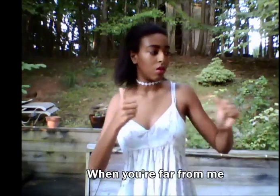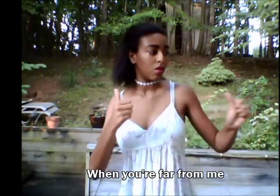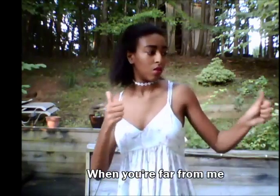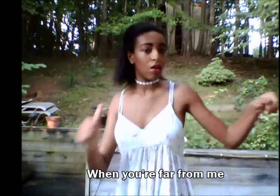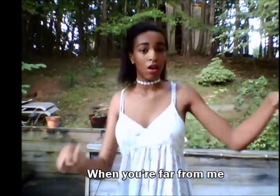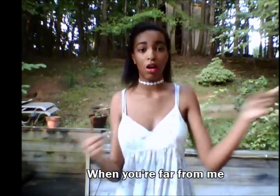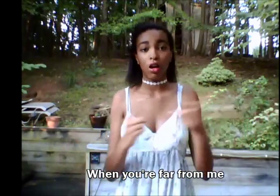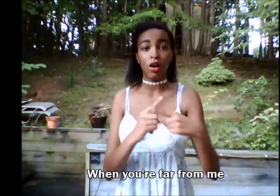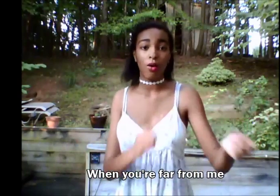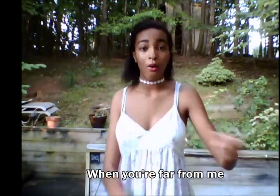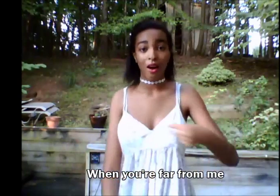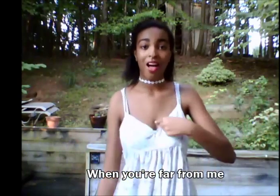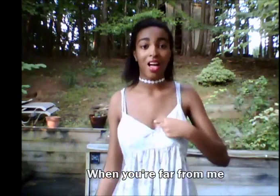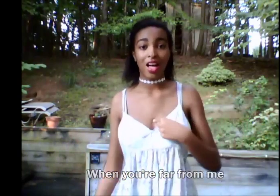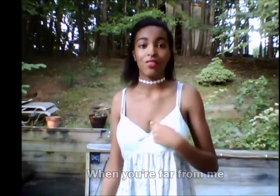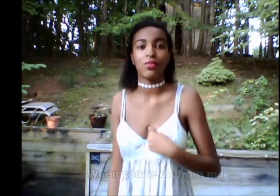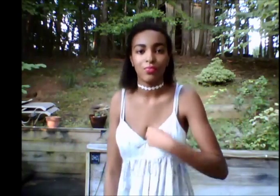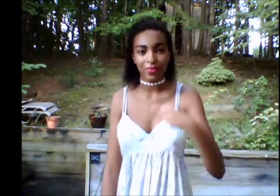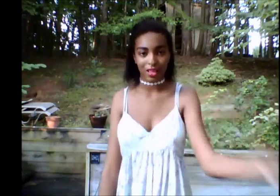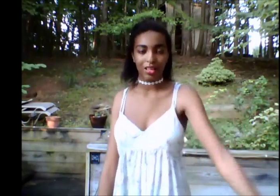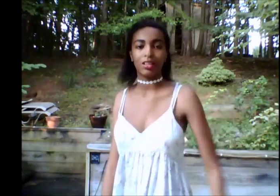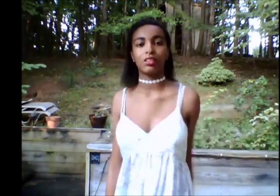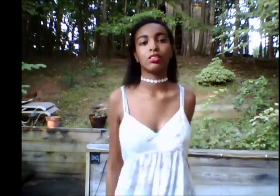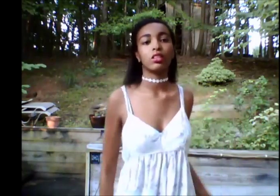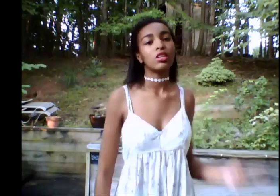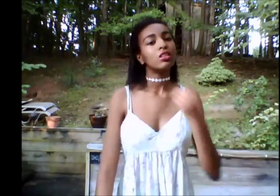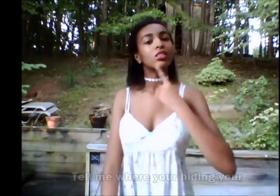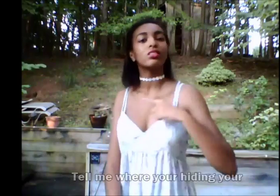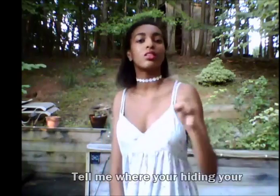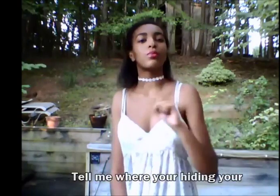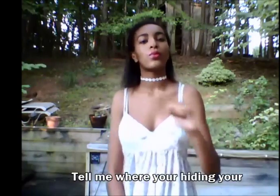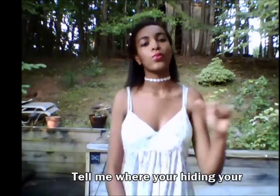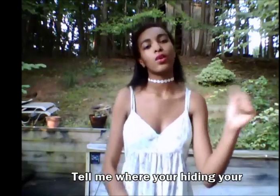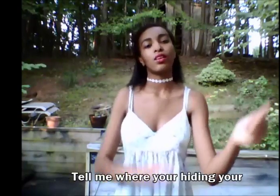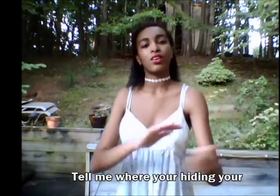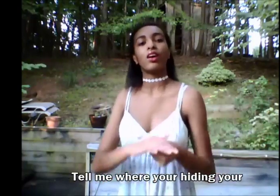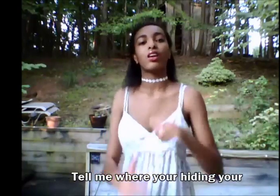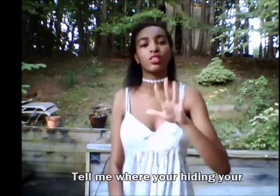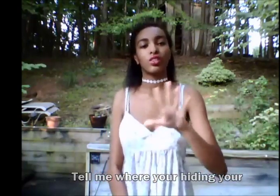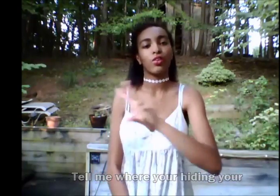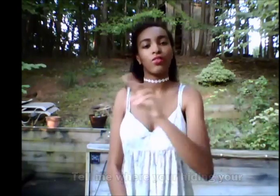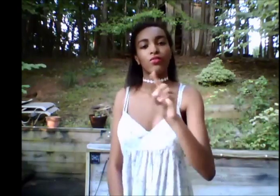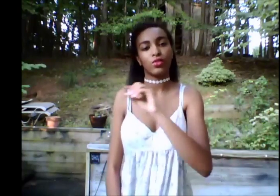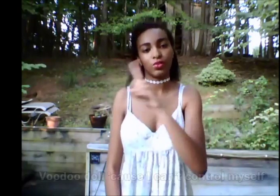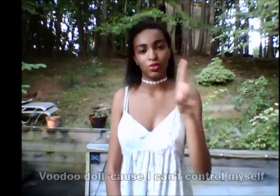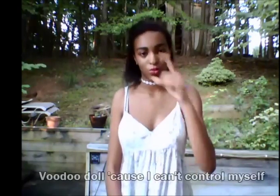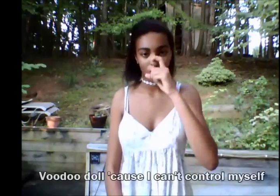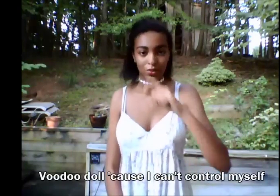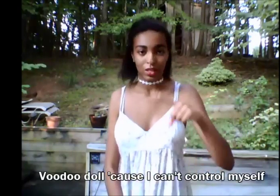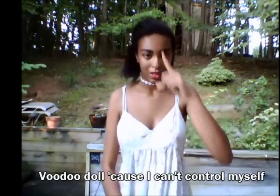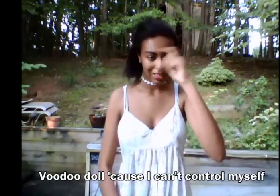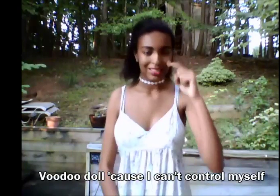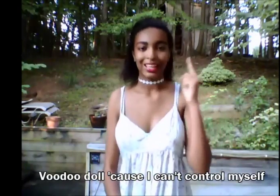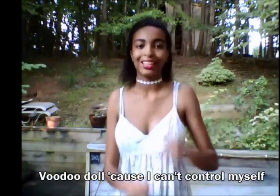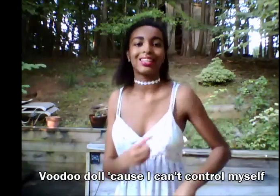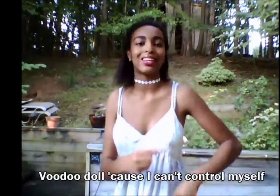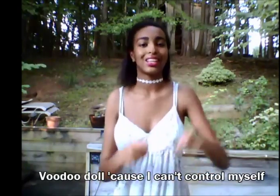When You're Far Away From Me Tell Me Where To You're Hiding Your Through Your Door Cause I Can't